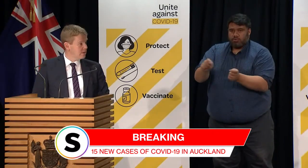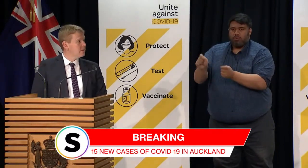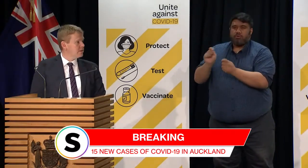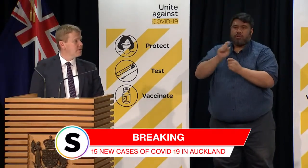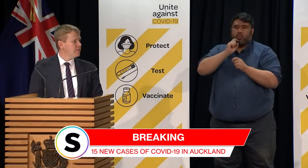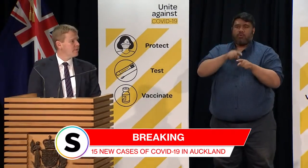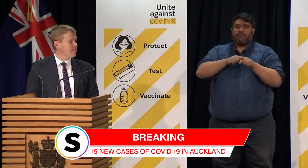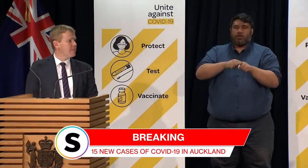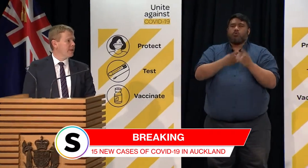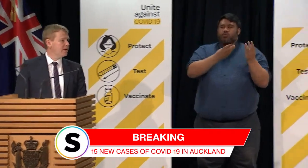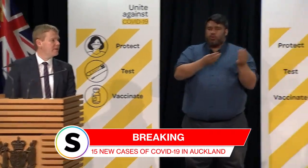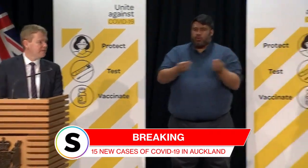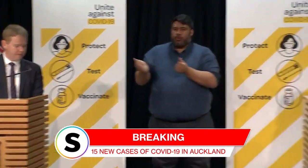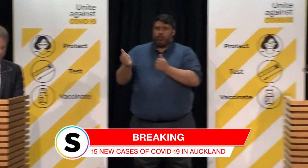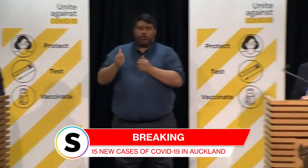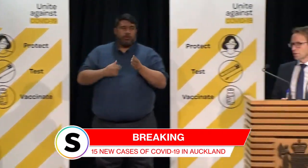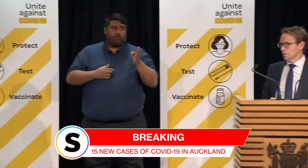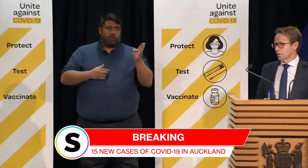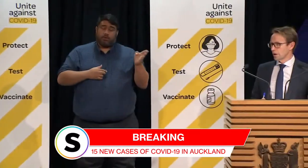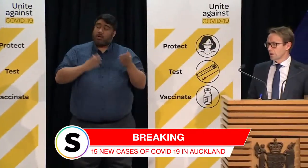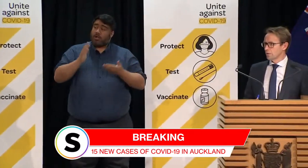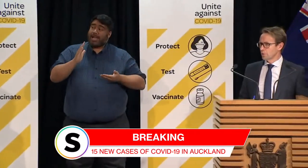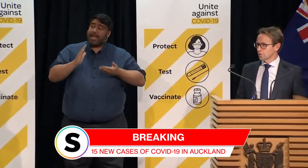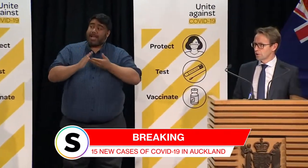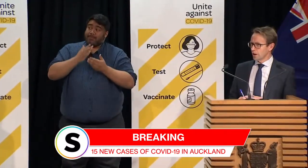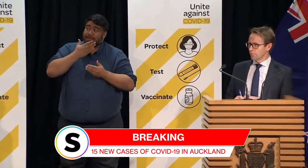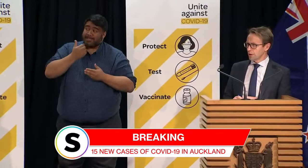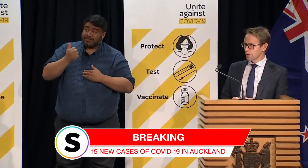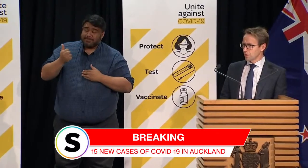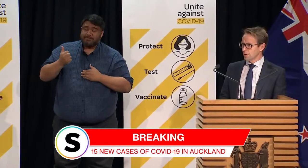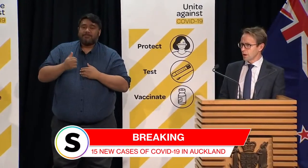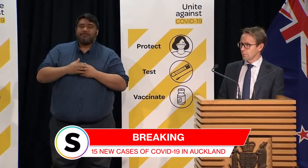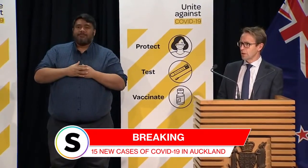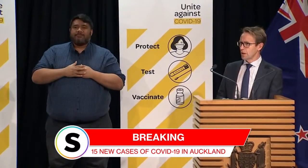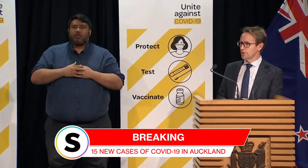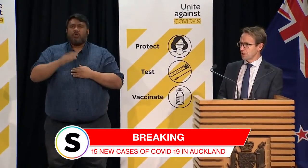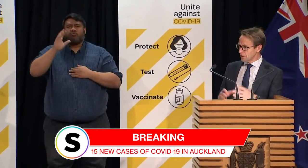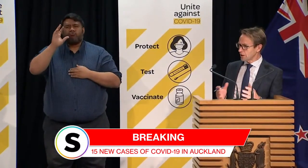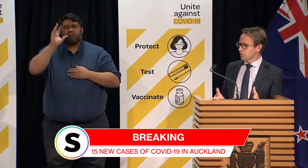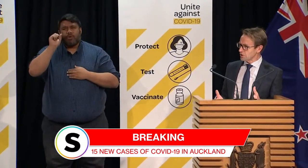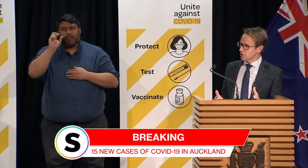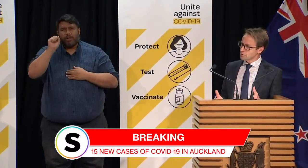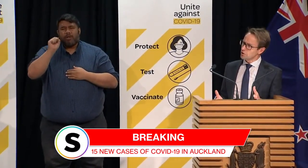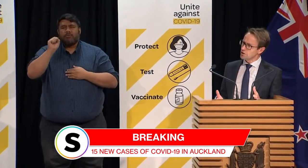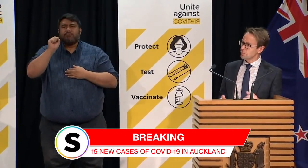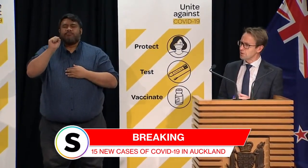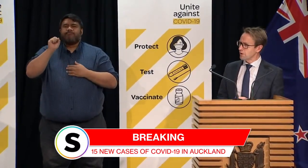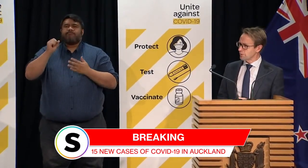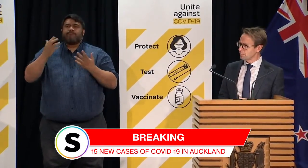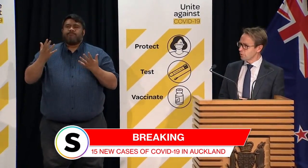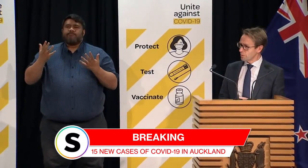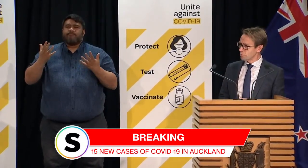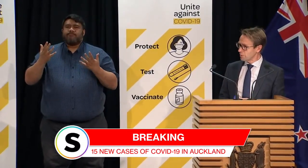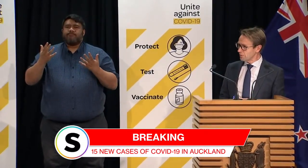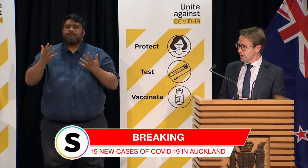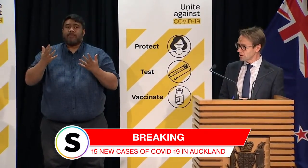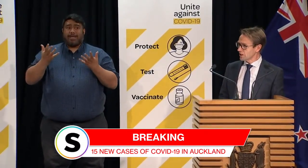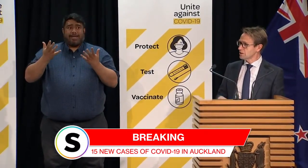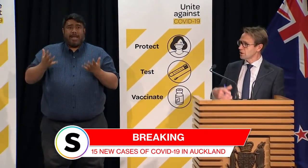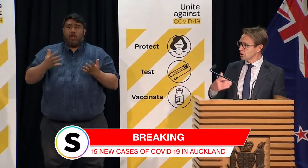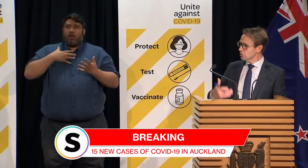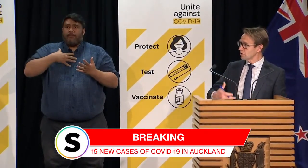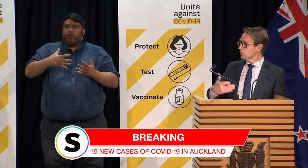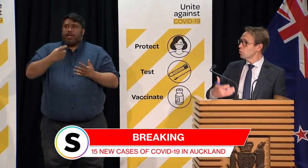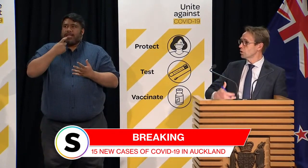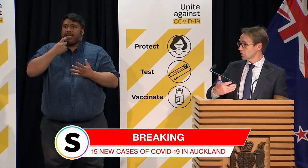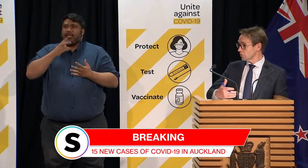just add one thing to that? One thing it is important, because there has been an increase in opportunities for people to be